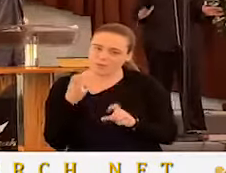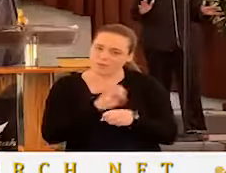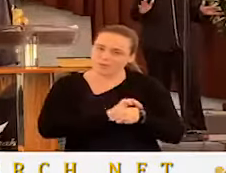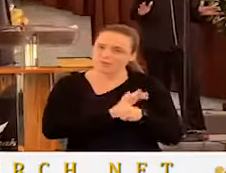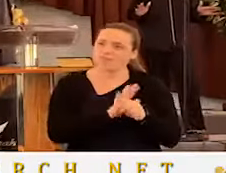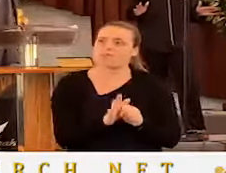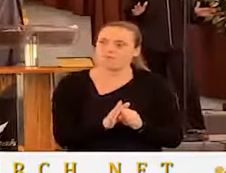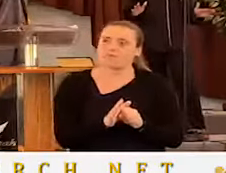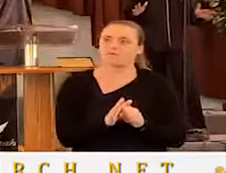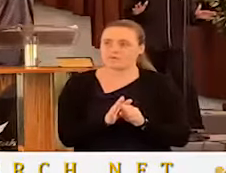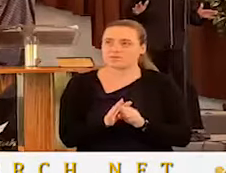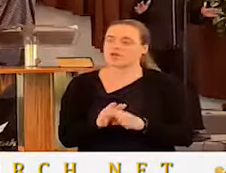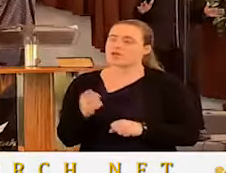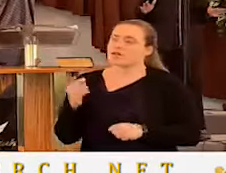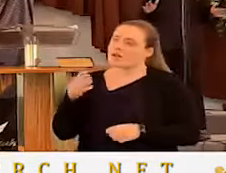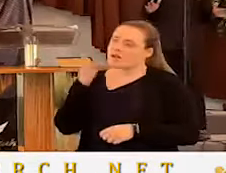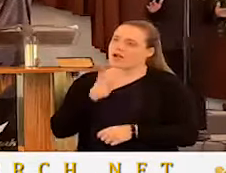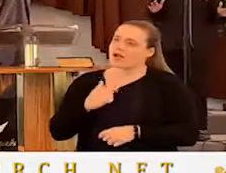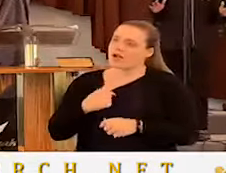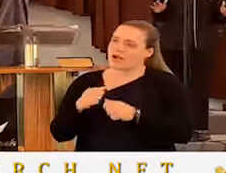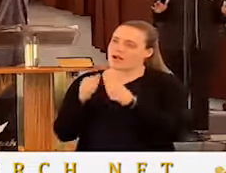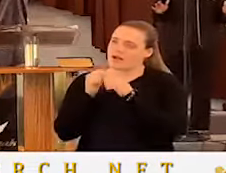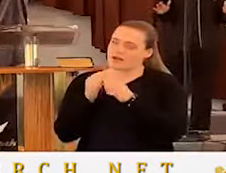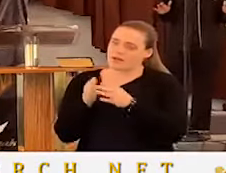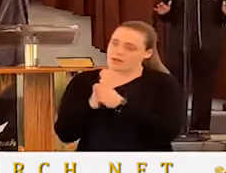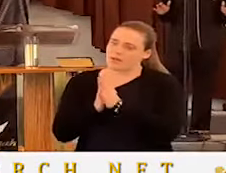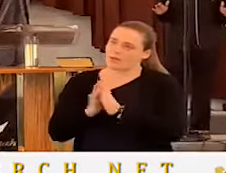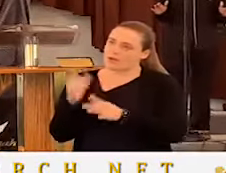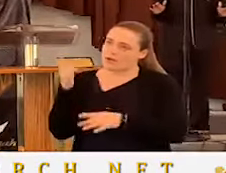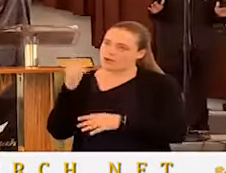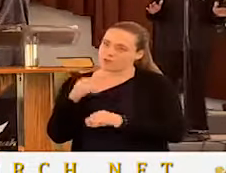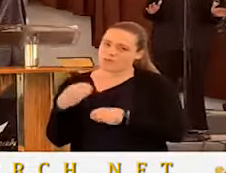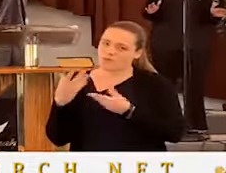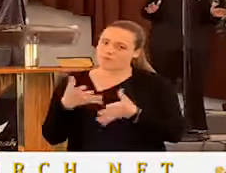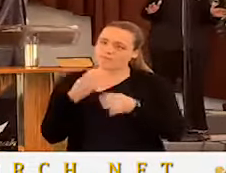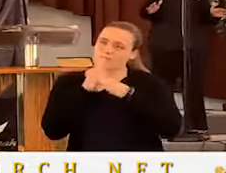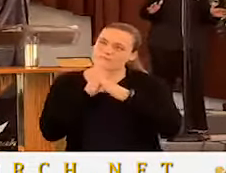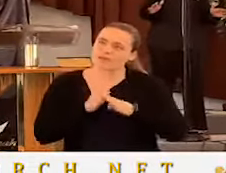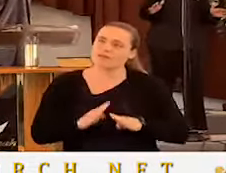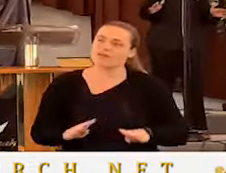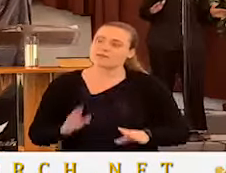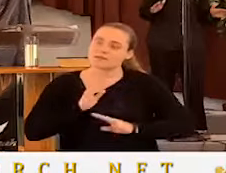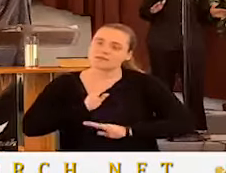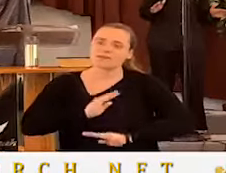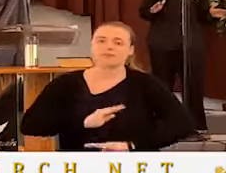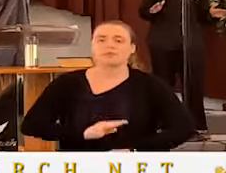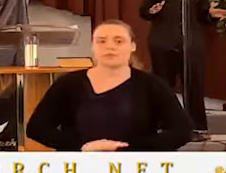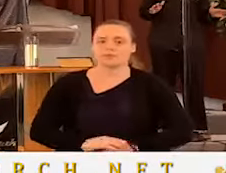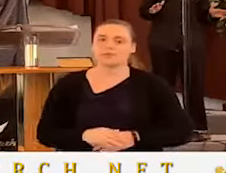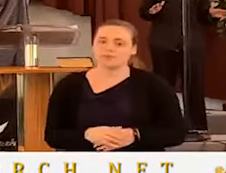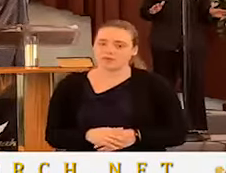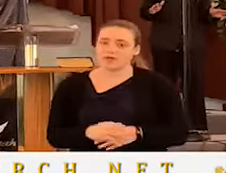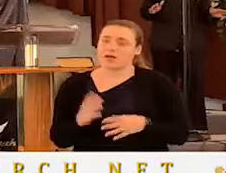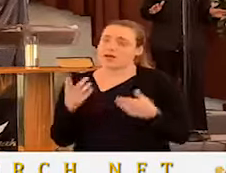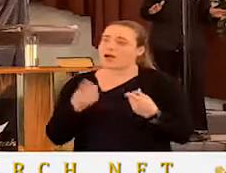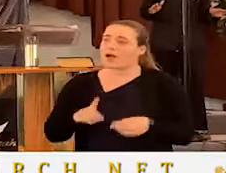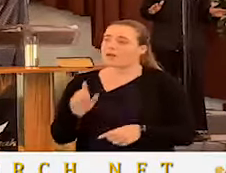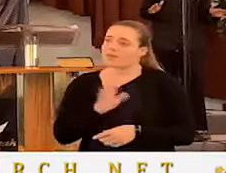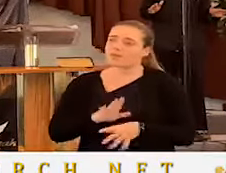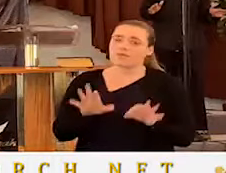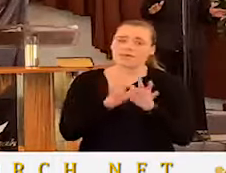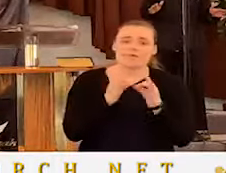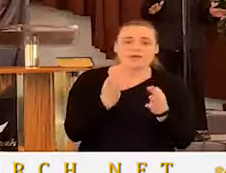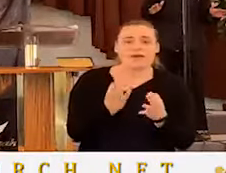peace in the name of Jesus. In the name of Jesus. Peace to their family. Yes. Where there's strife. Yes. Where there's stress. Where